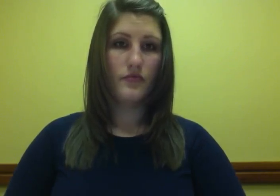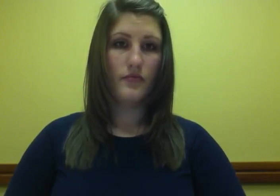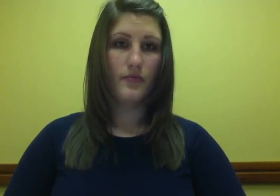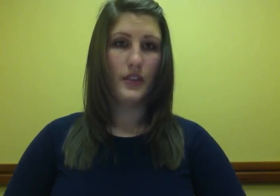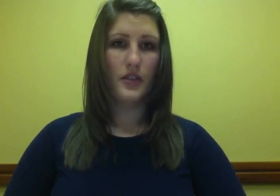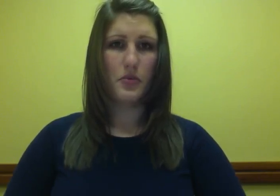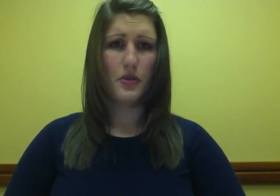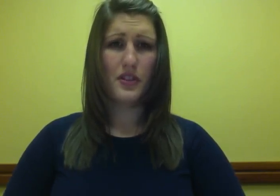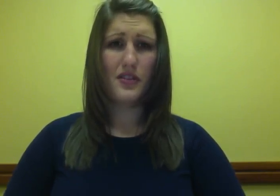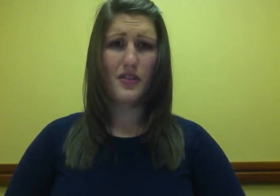They don't throw things